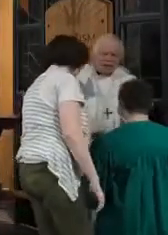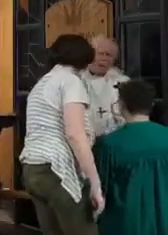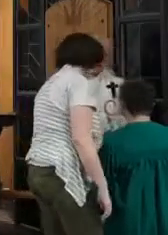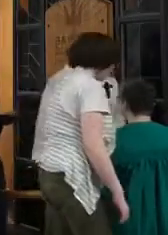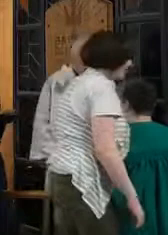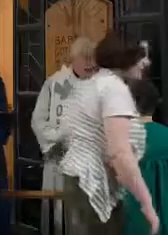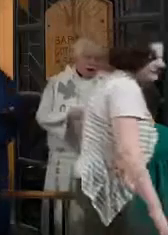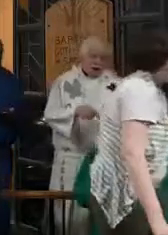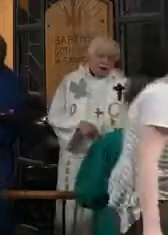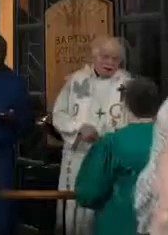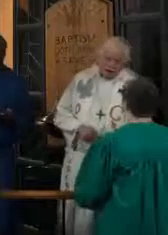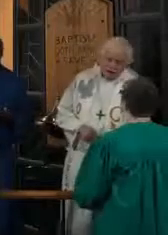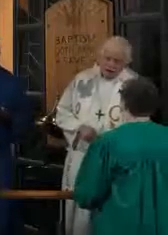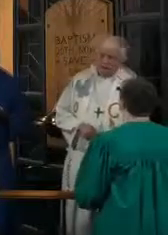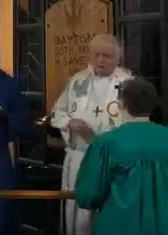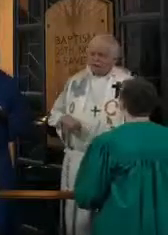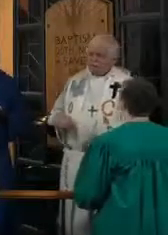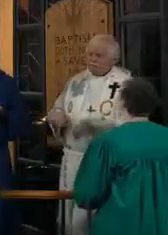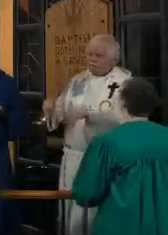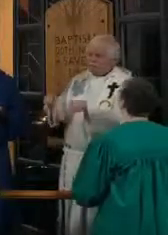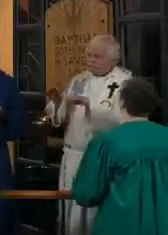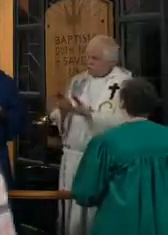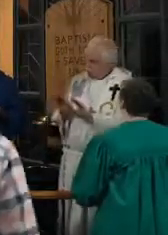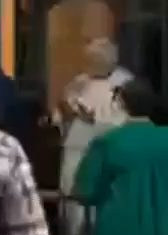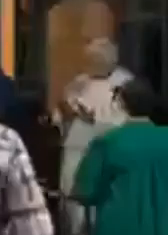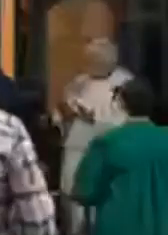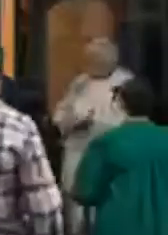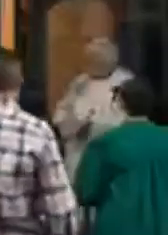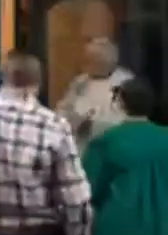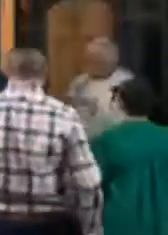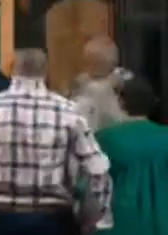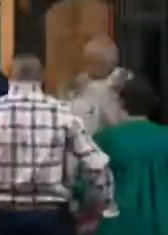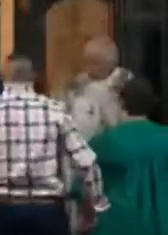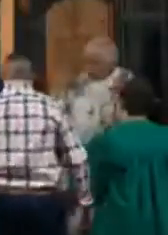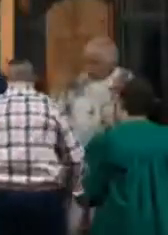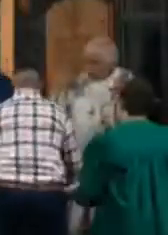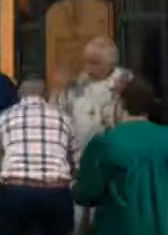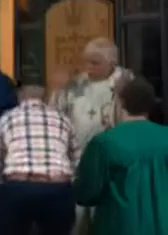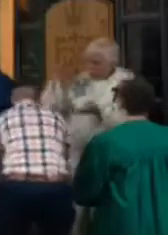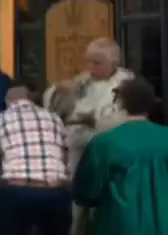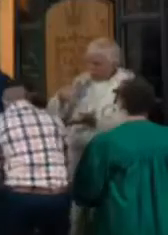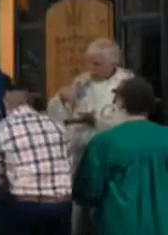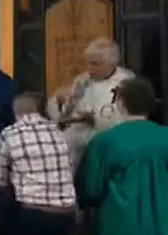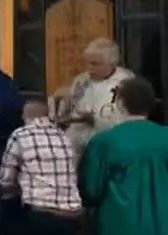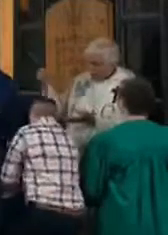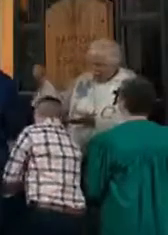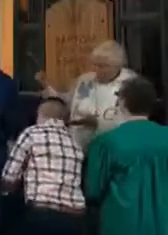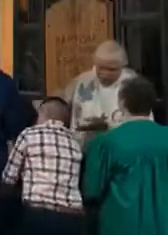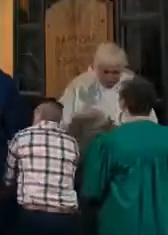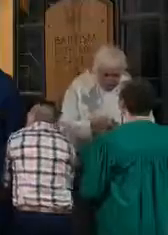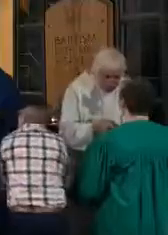You know, yeah, right in there. There was a tube, an open tube, and a